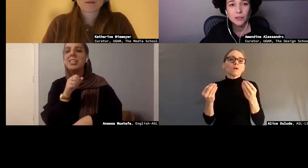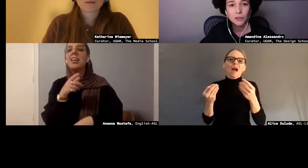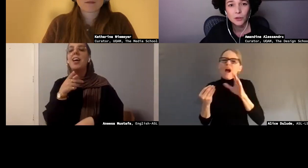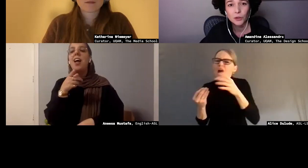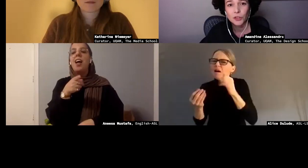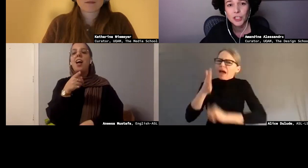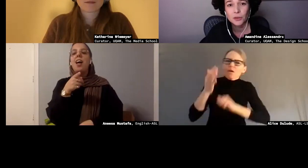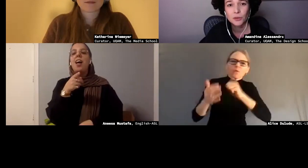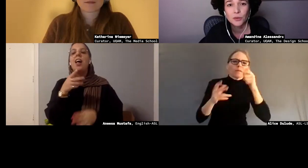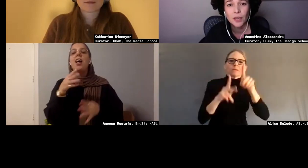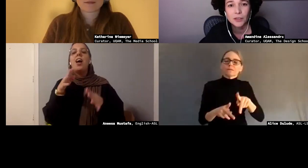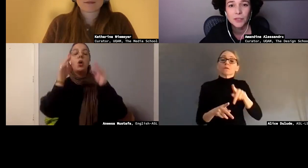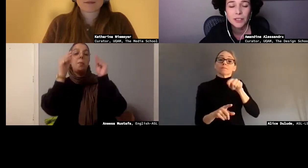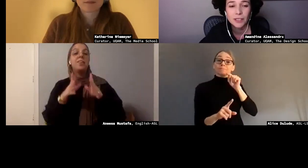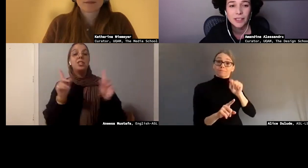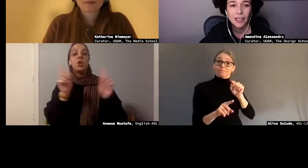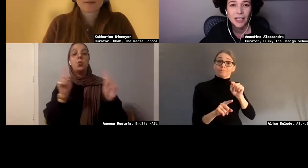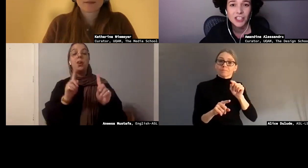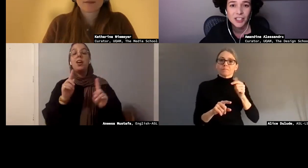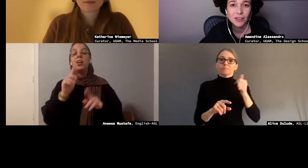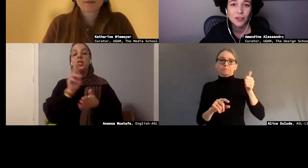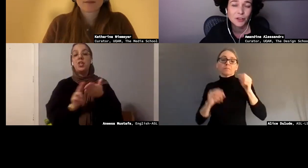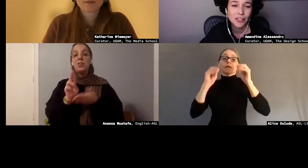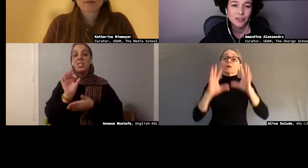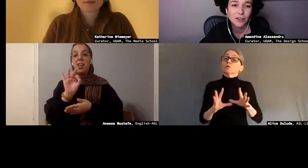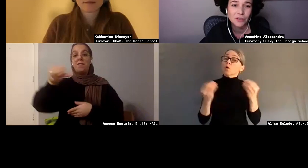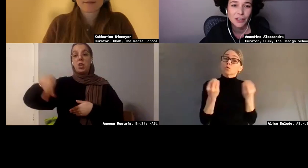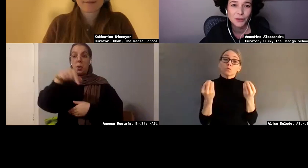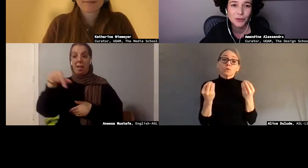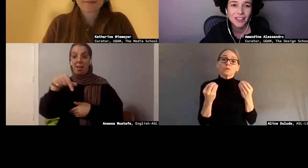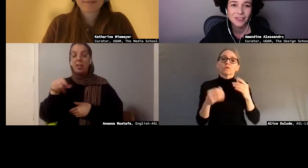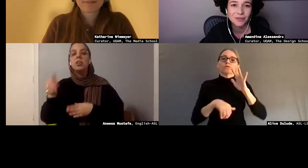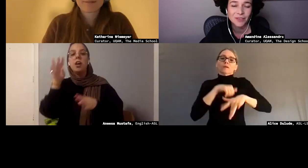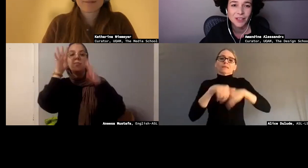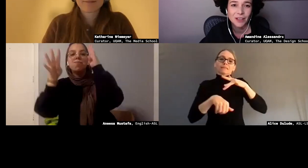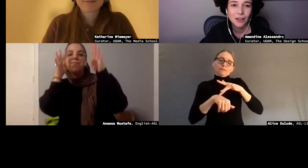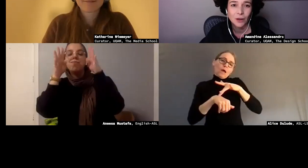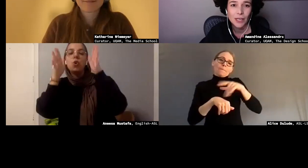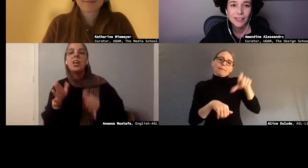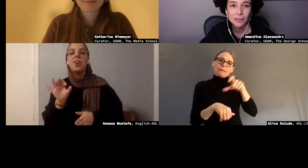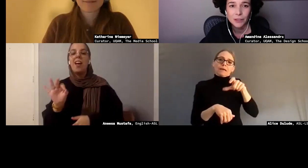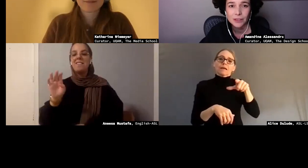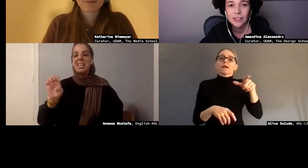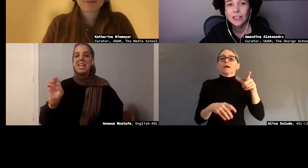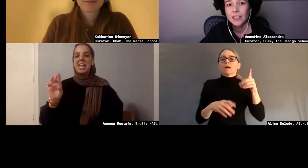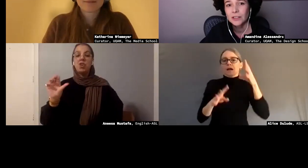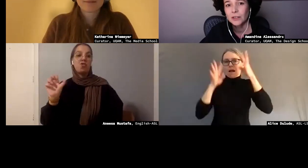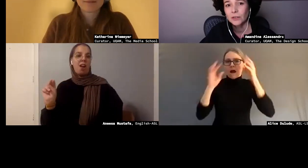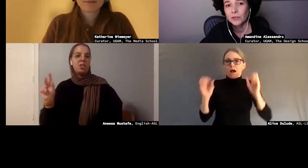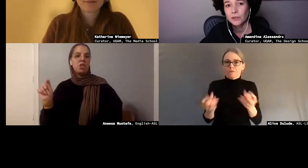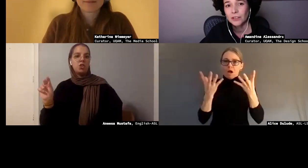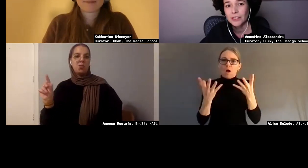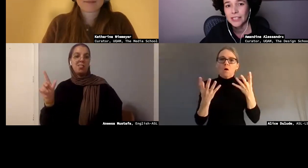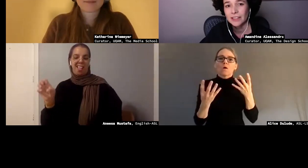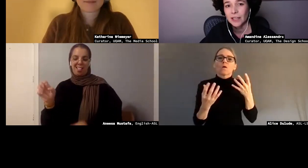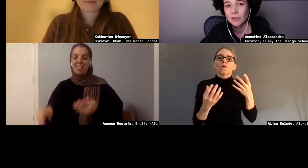the Centre de Recherche Culture Art Société, and she's a co-curator of Écran Total. Ola Zibert is a